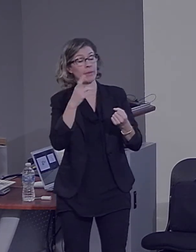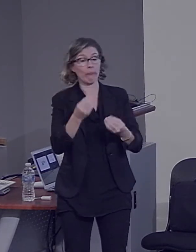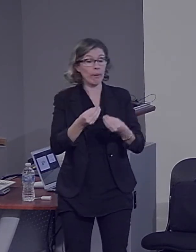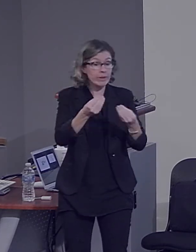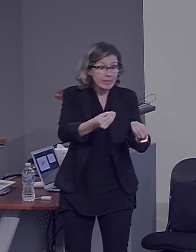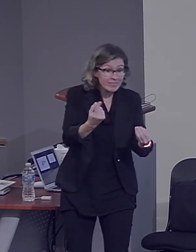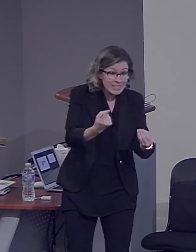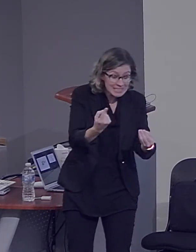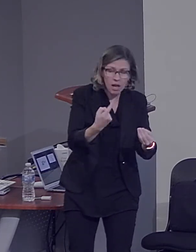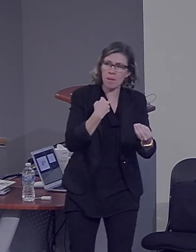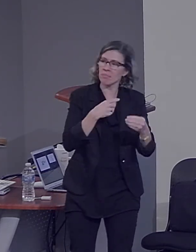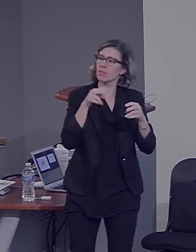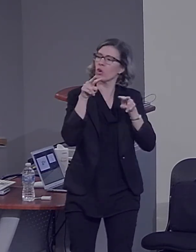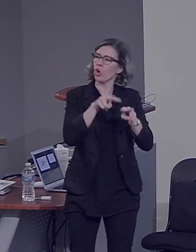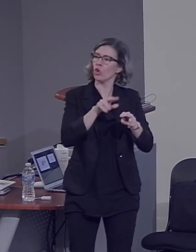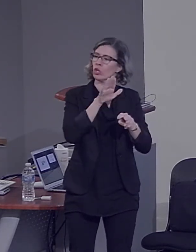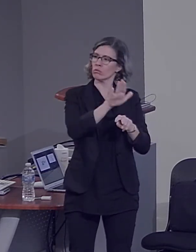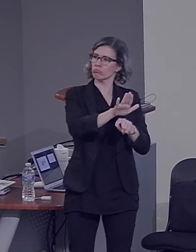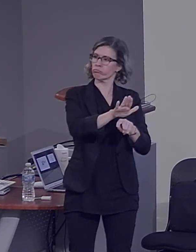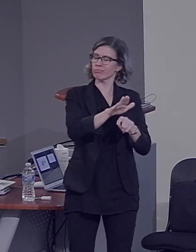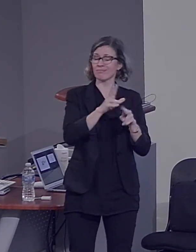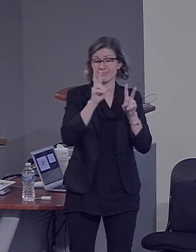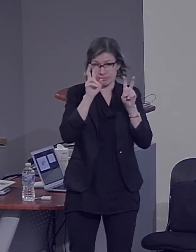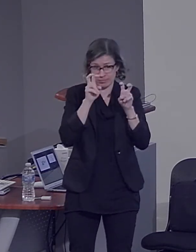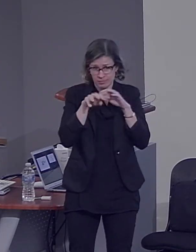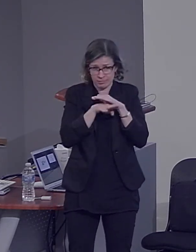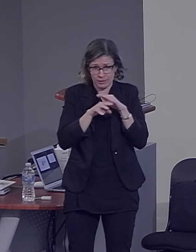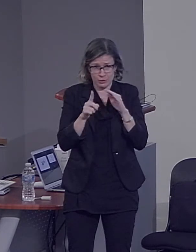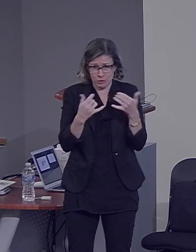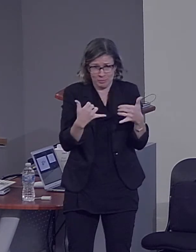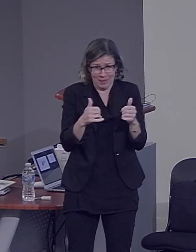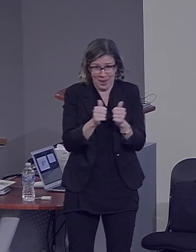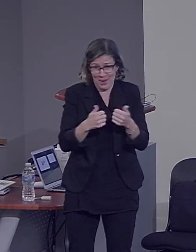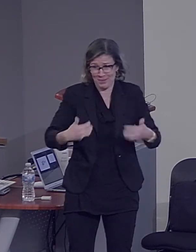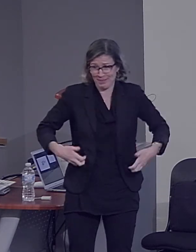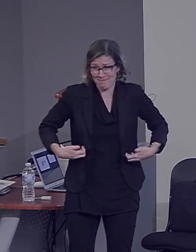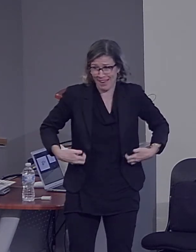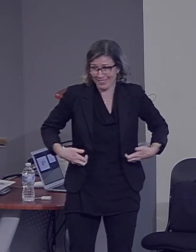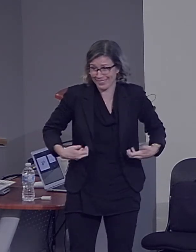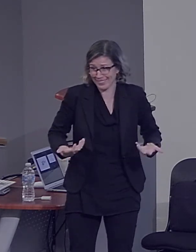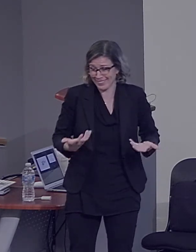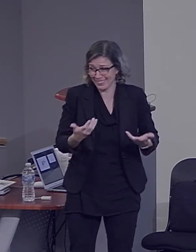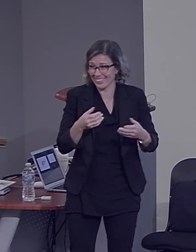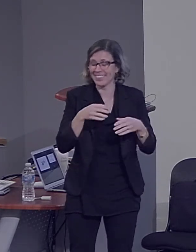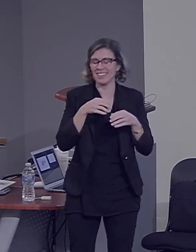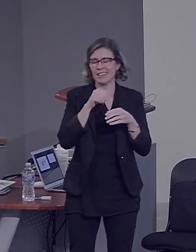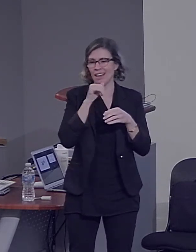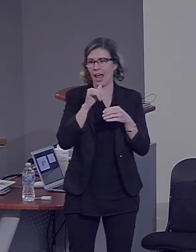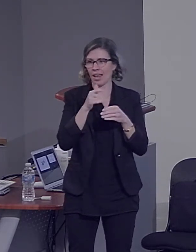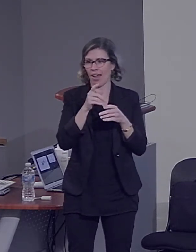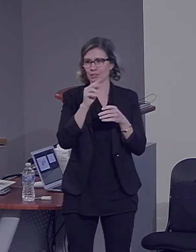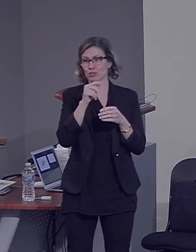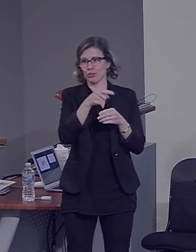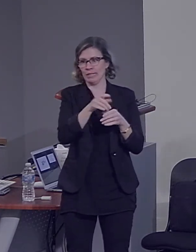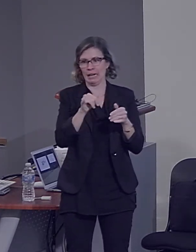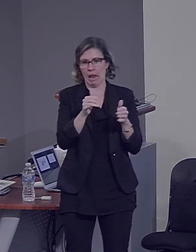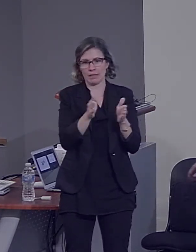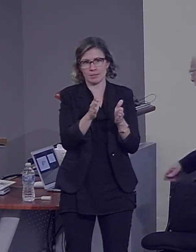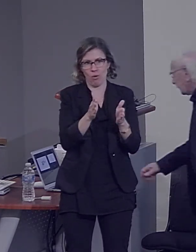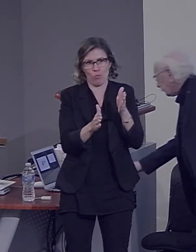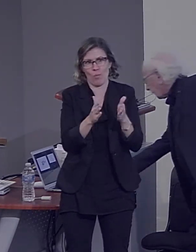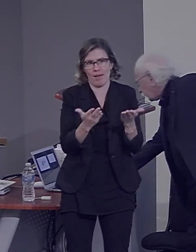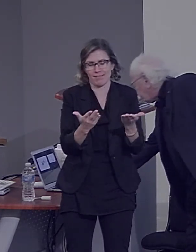Anyway, it was just playing with the monkey instead of using the monkey as a small robot. Well, the results were really